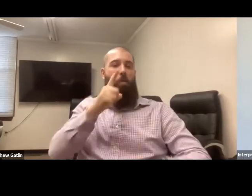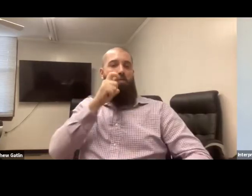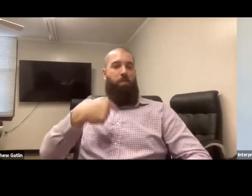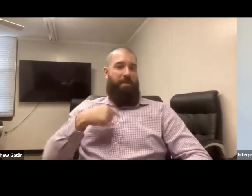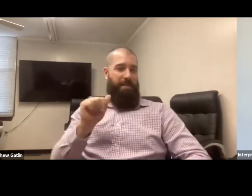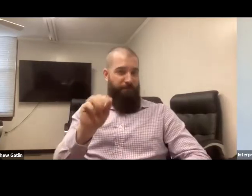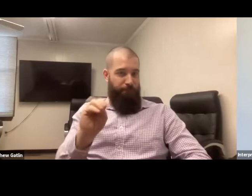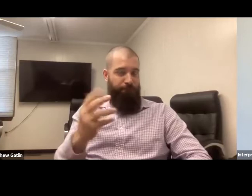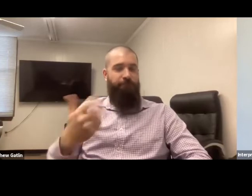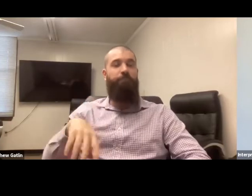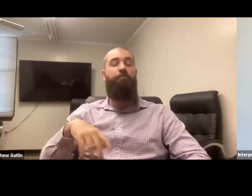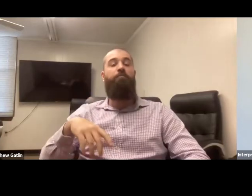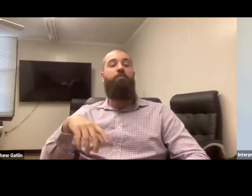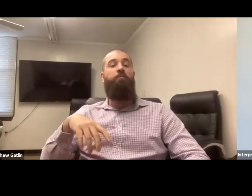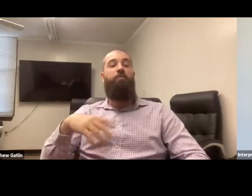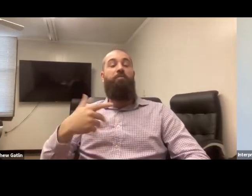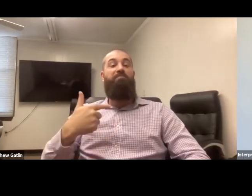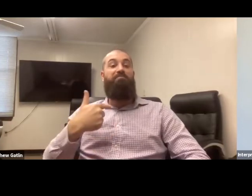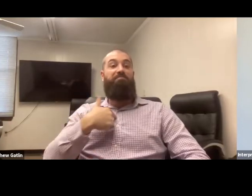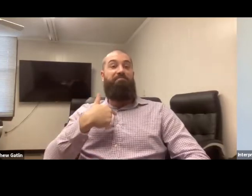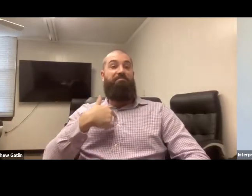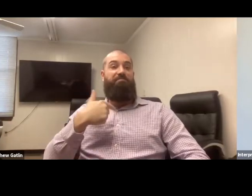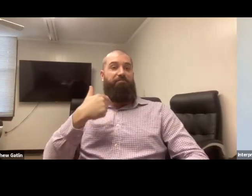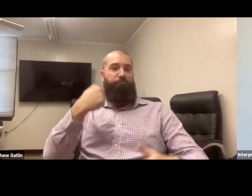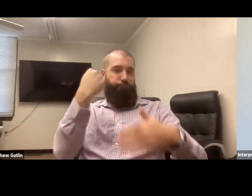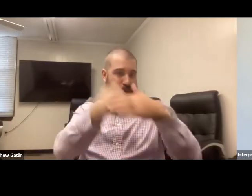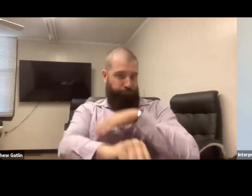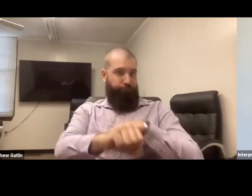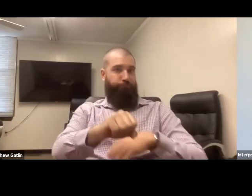I'd like to explain a little bit more about who I am.